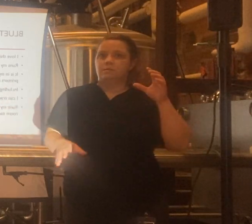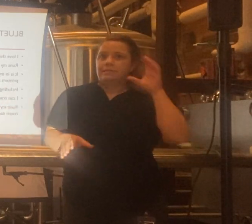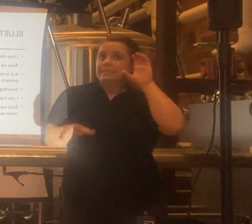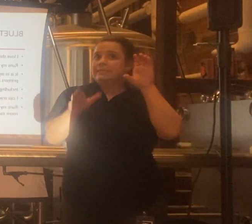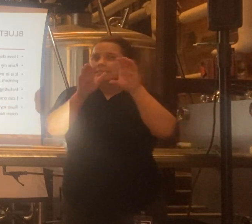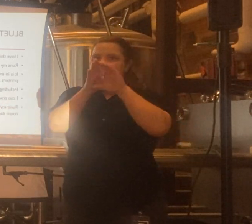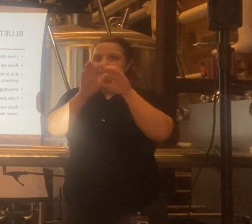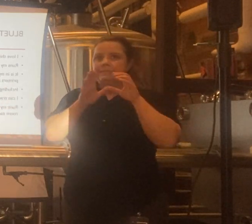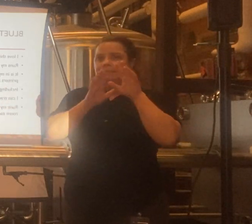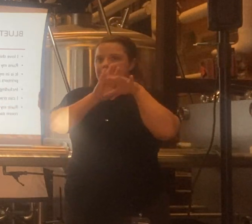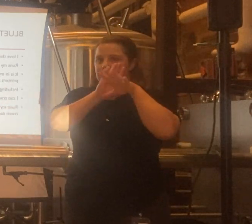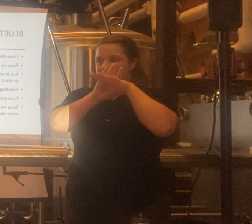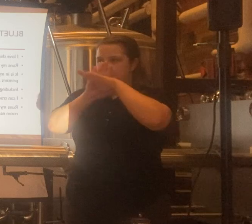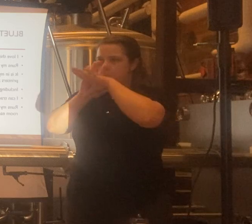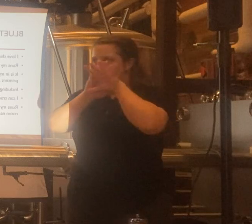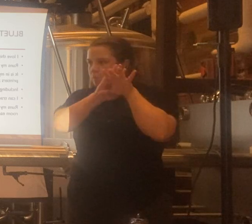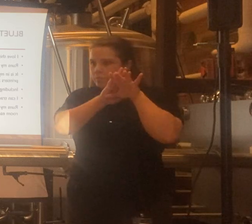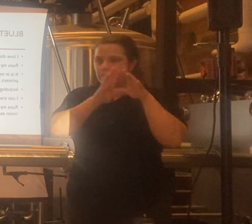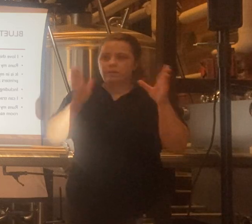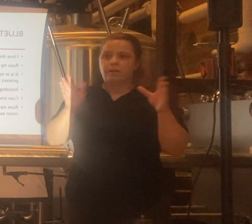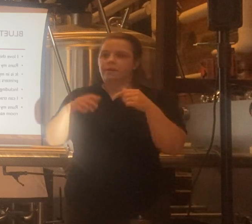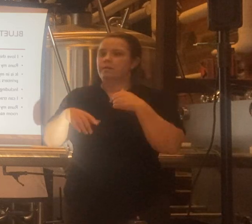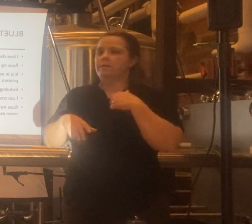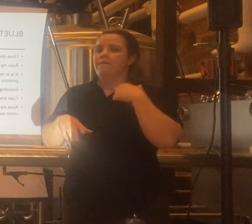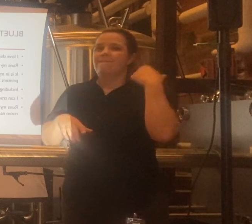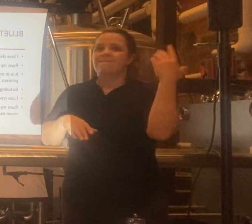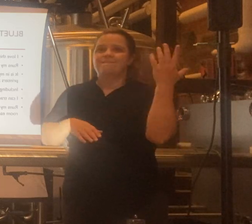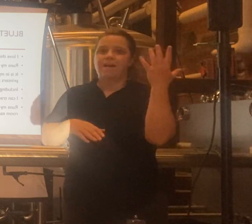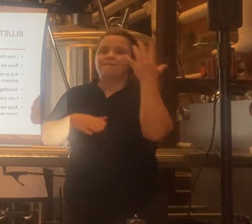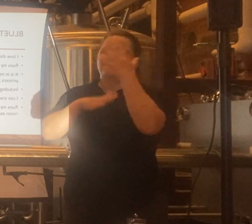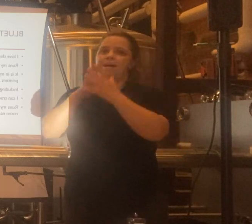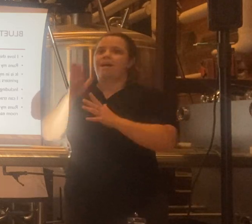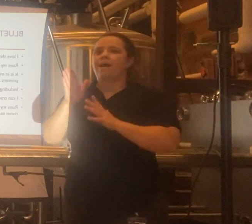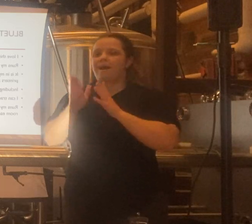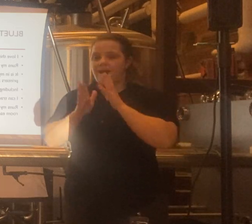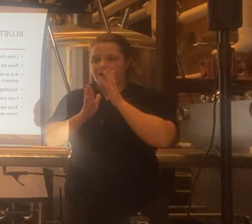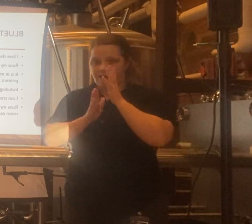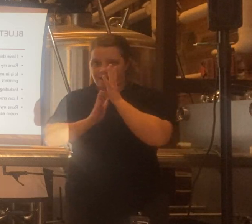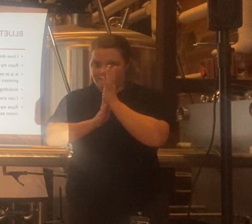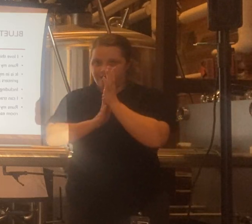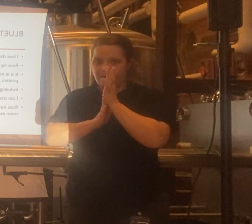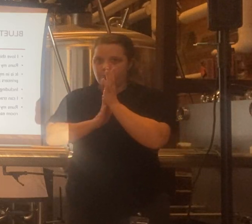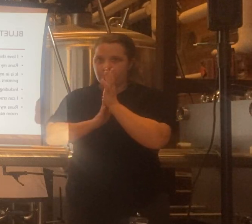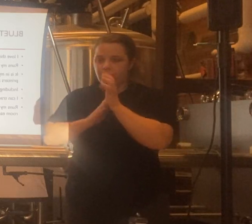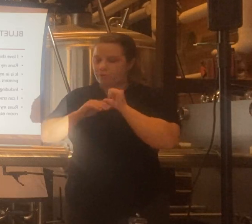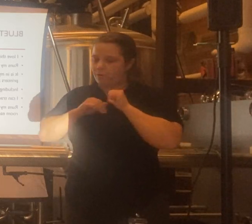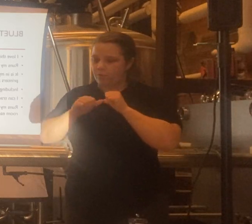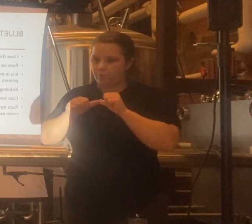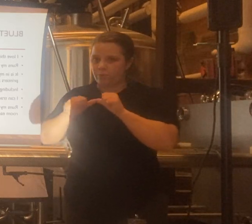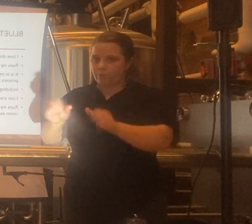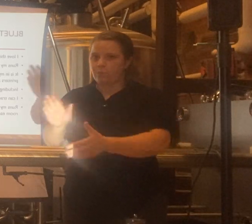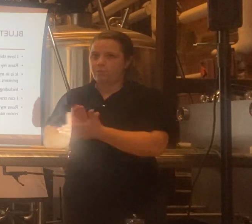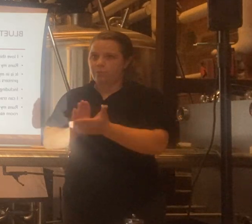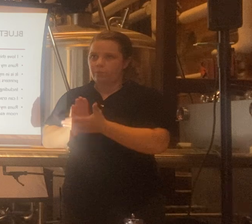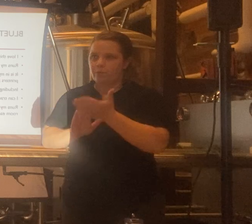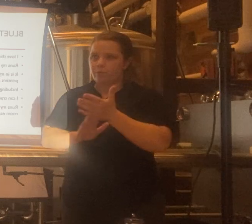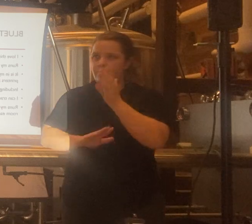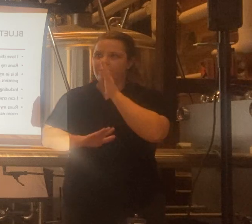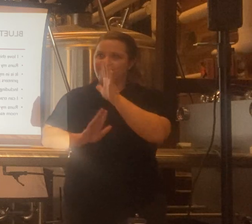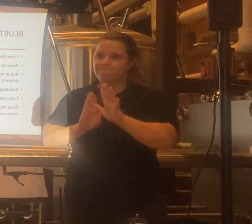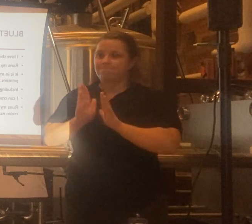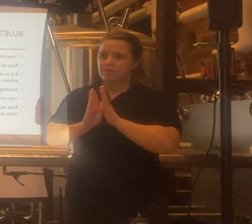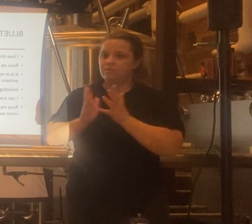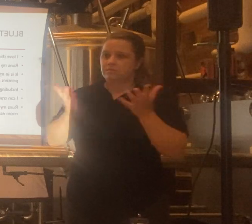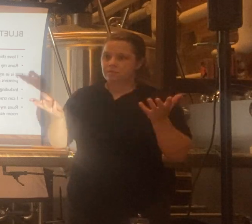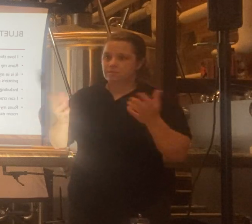hours. I charged it up and I ran it without any input and see how long can I run my TV cluster, which is about right. It was like 310 watts.